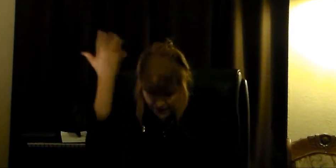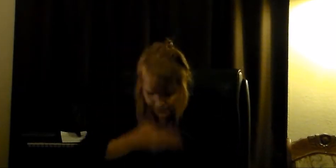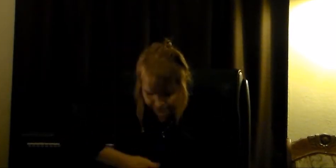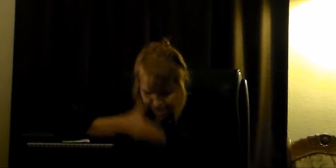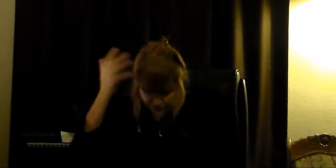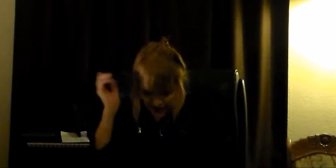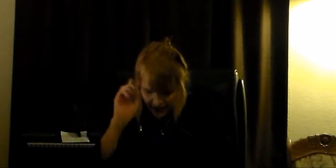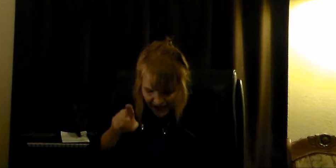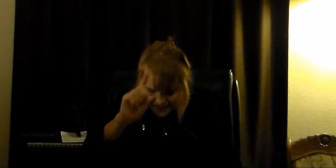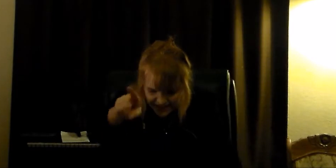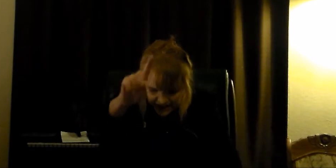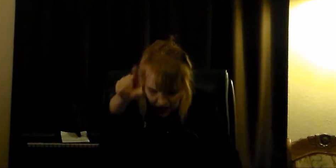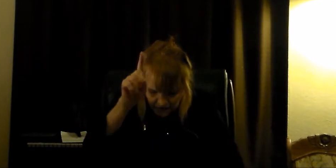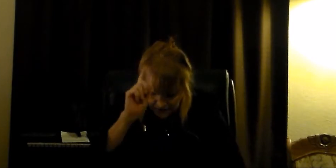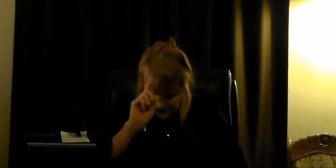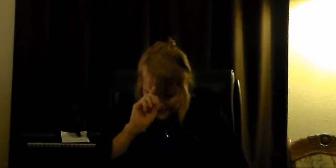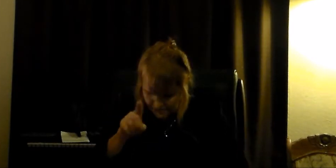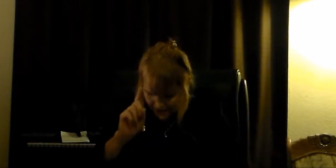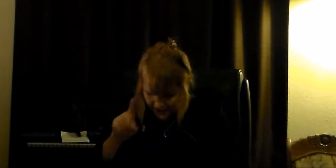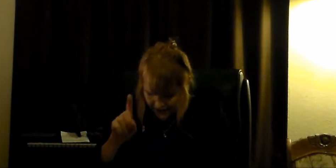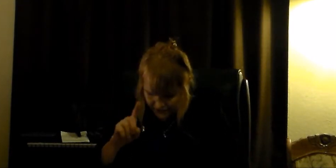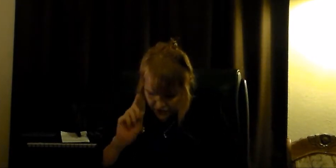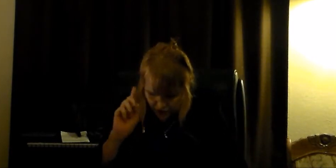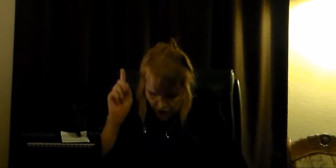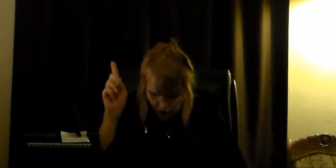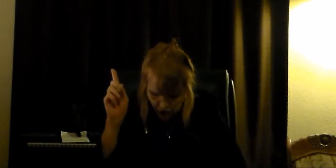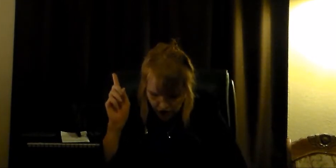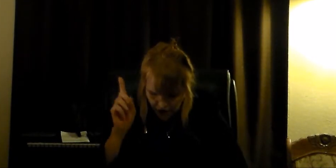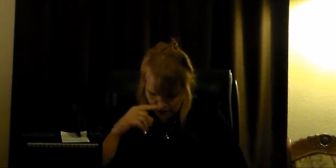them. And tithes and offerings, money given to the Lord.